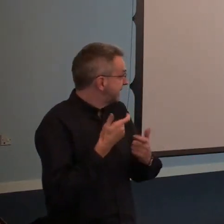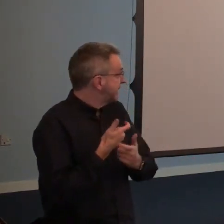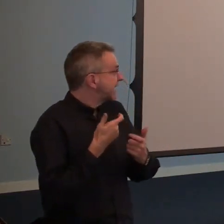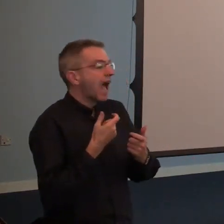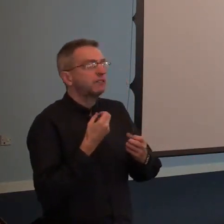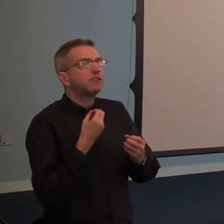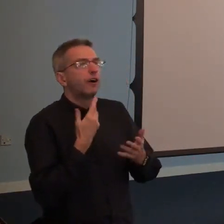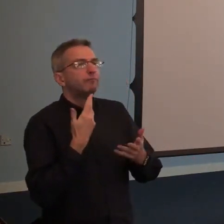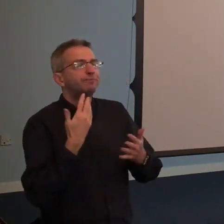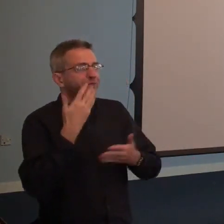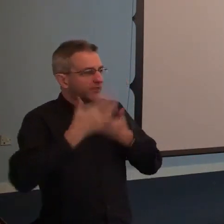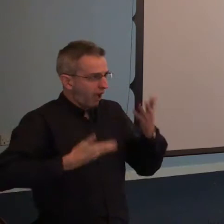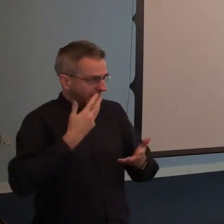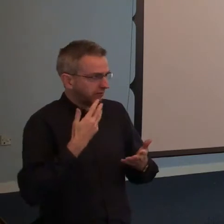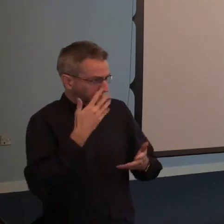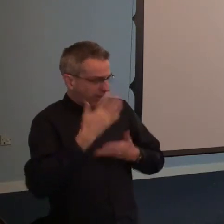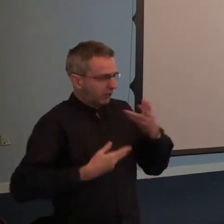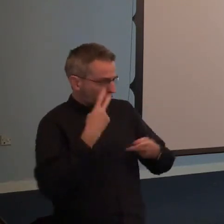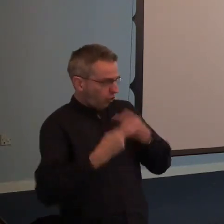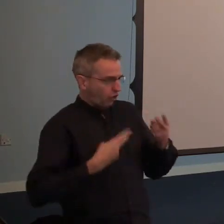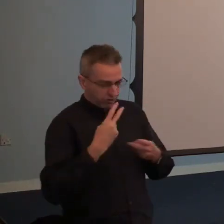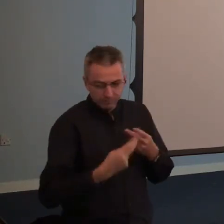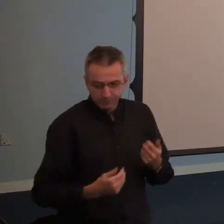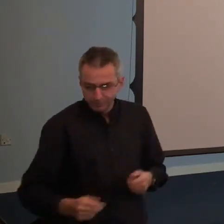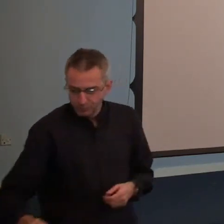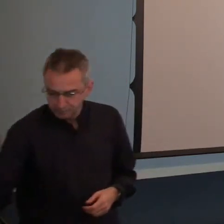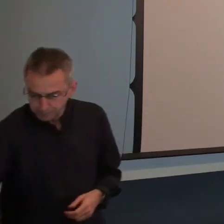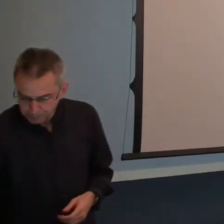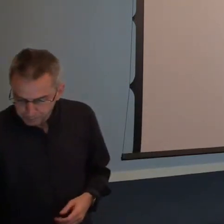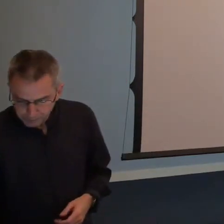poetry, deaf comedy, and sign song.